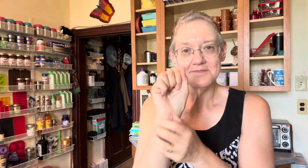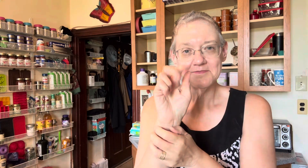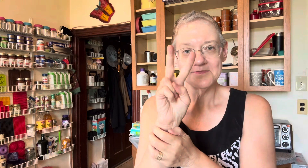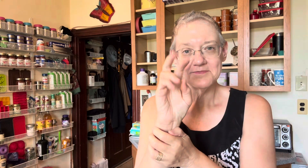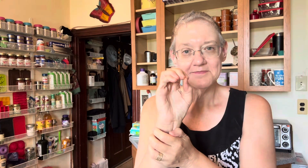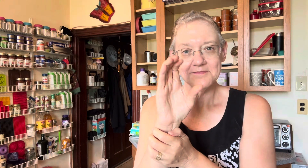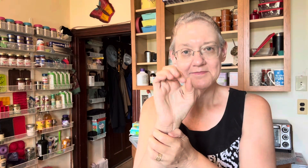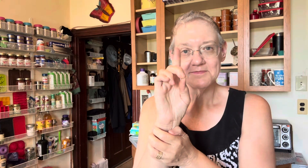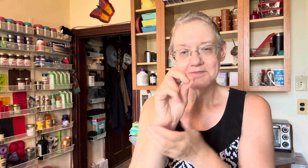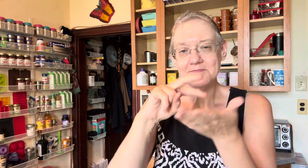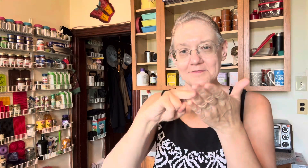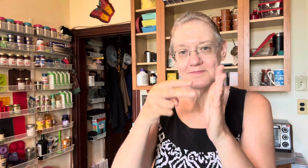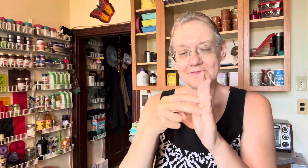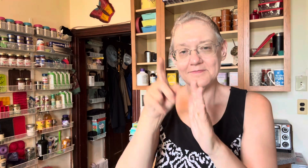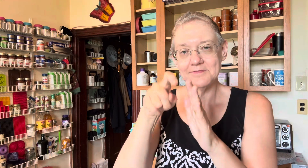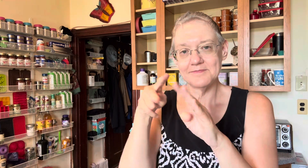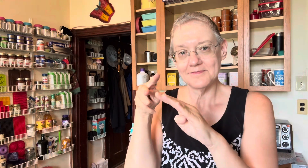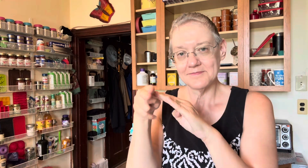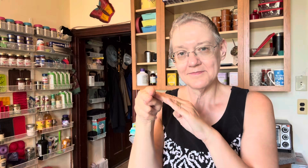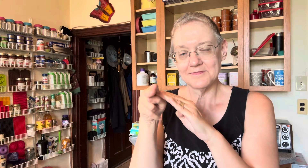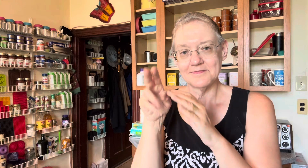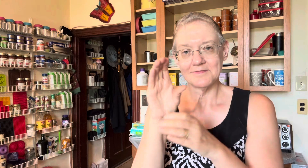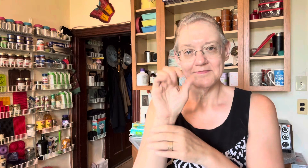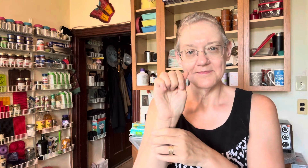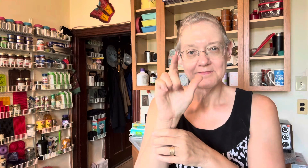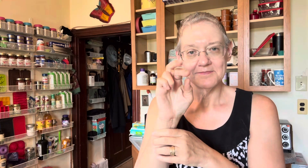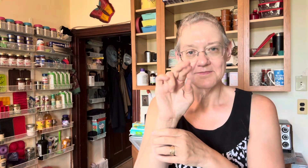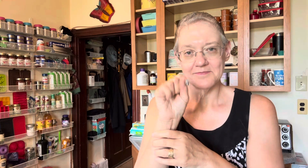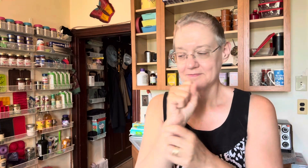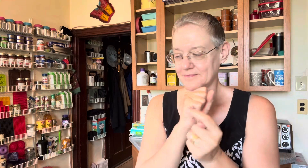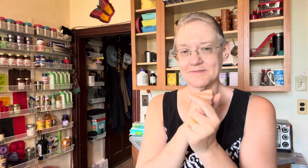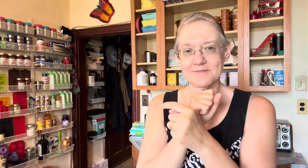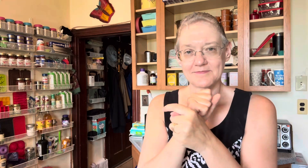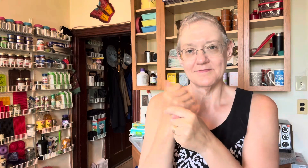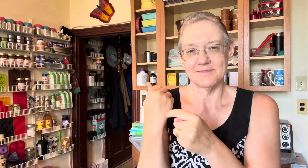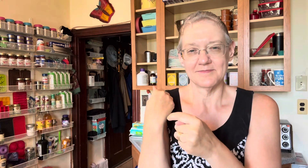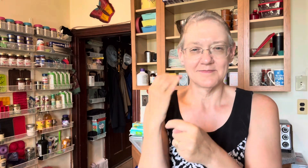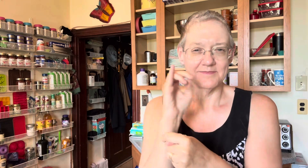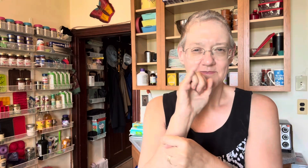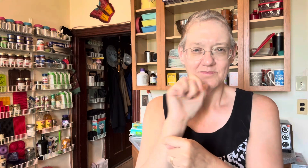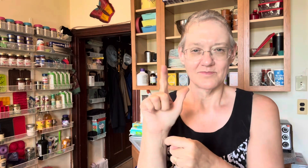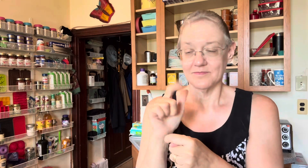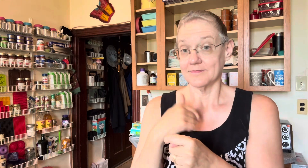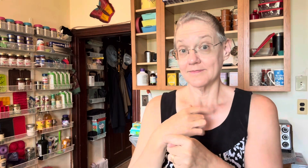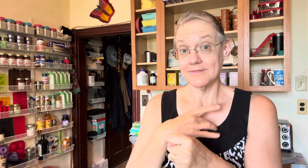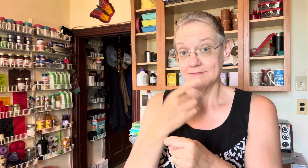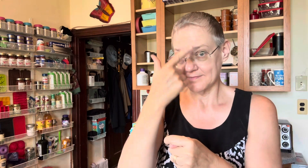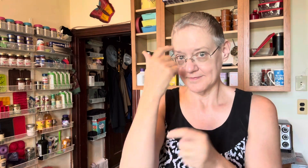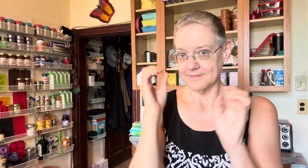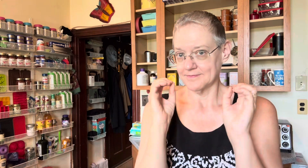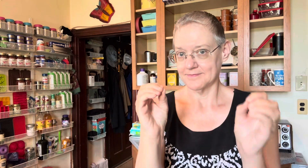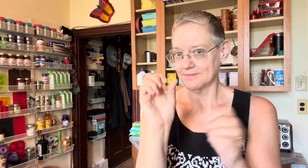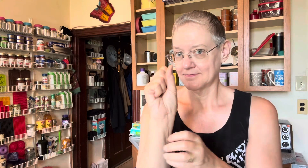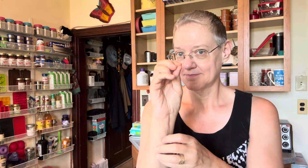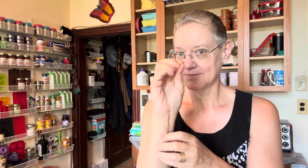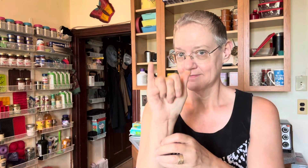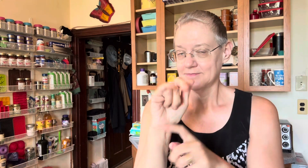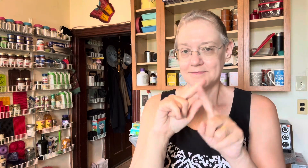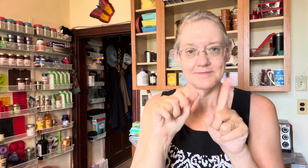Because I'm adding in more avocado to his meals, I have to cut back calories, and this is full of oil, so